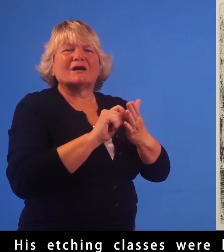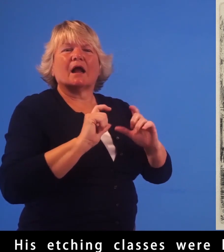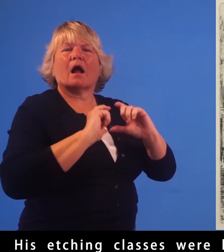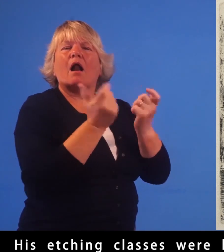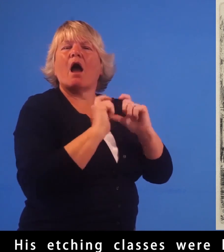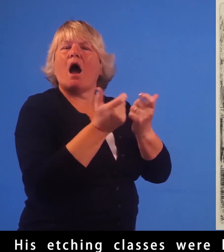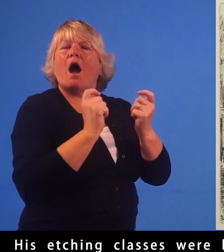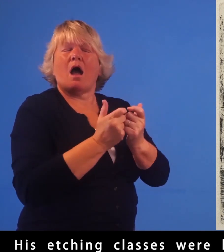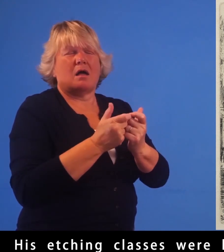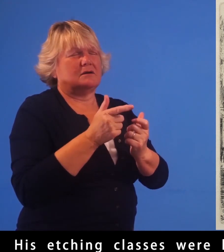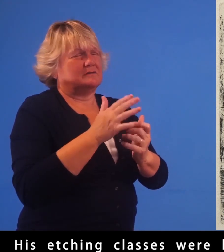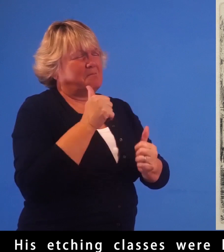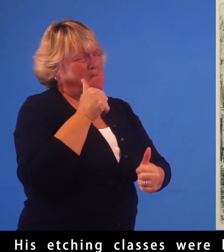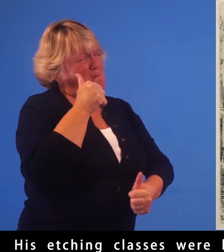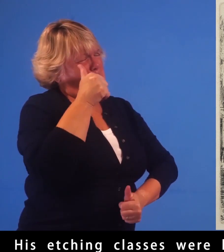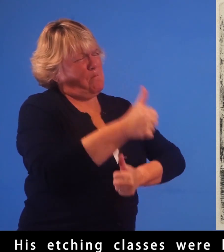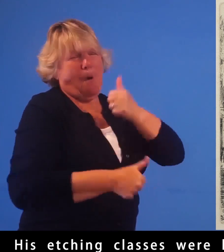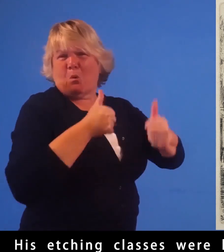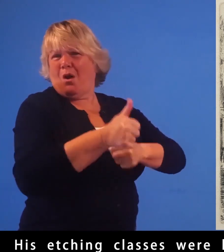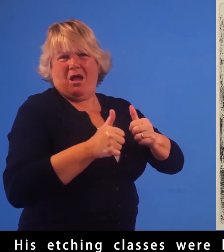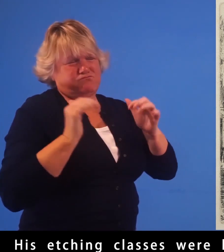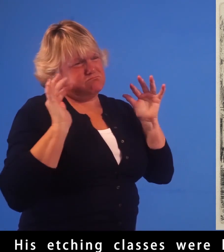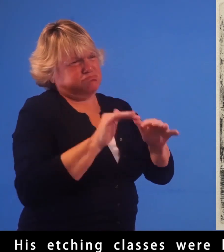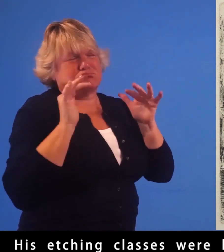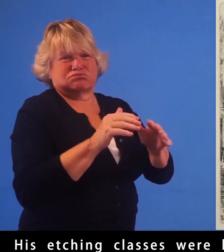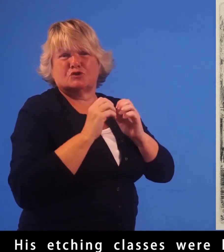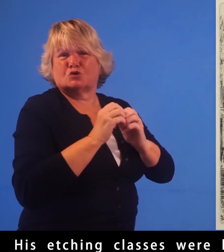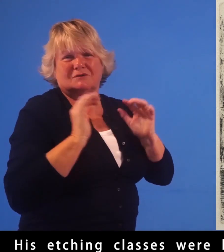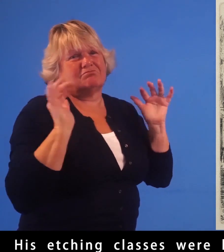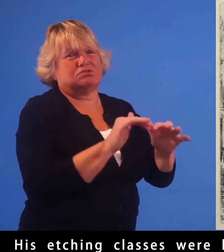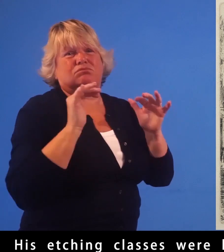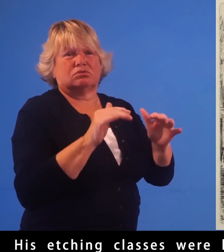His etching classes were highly popular with students,